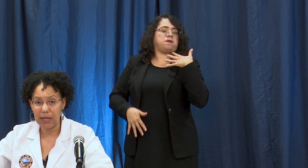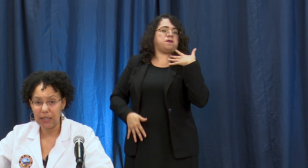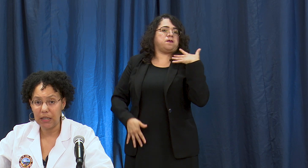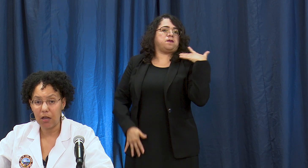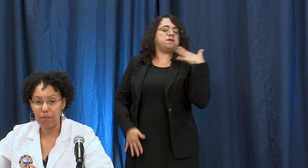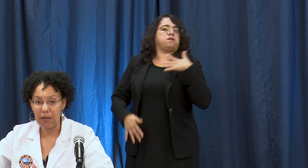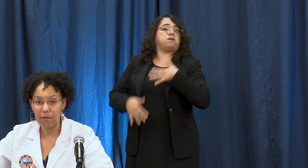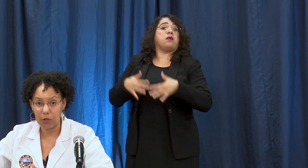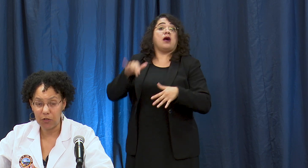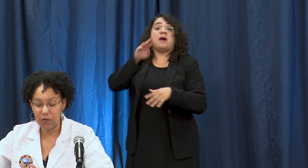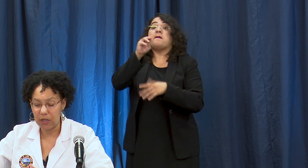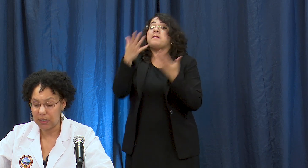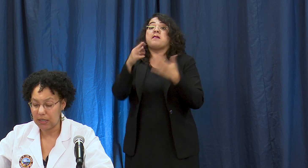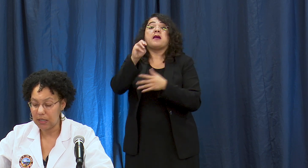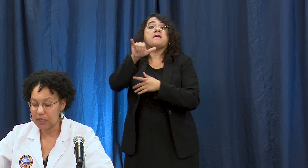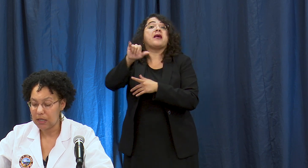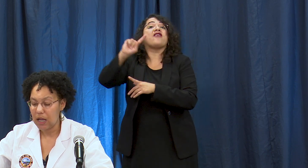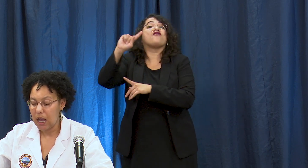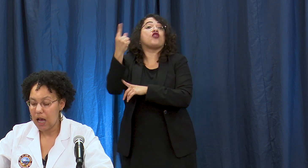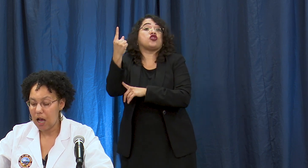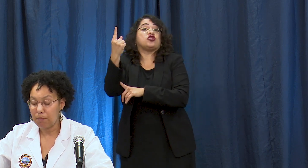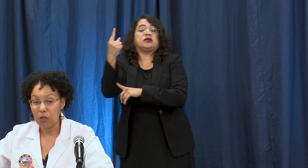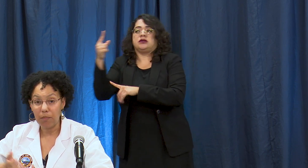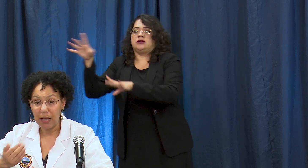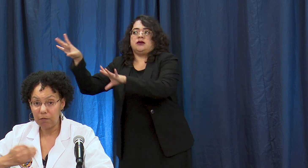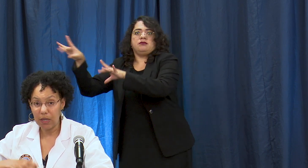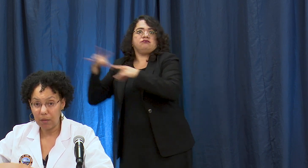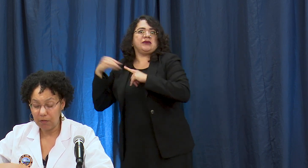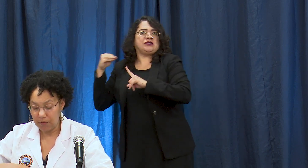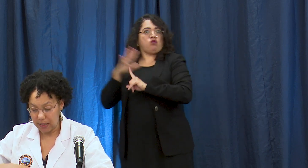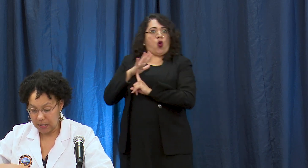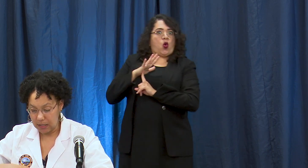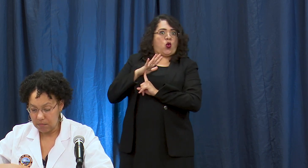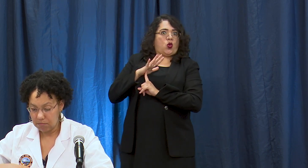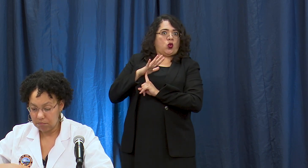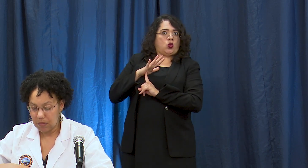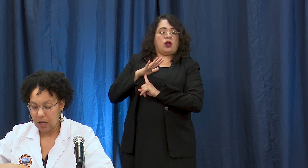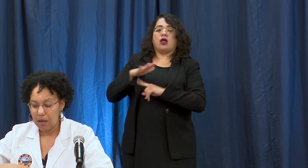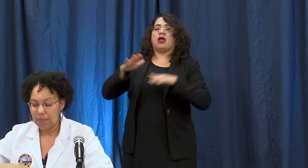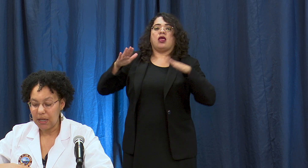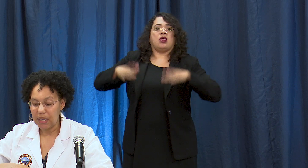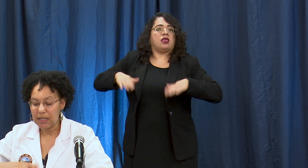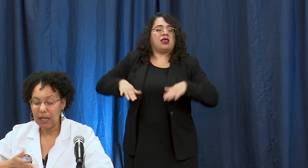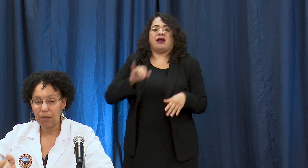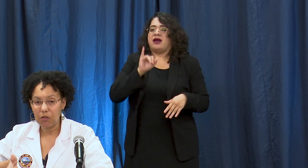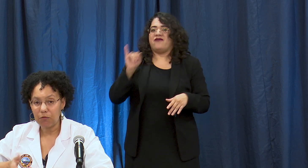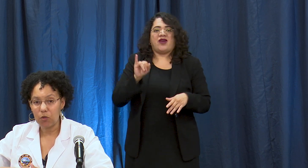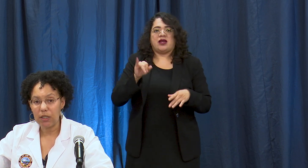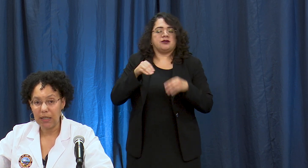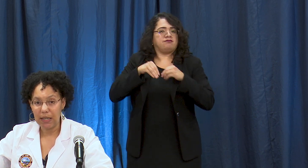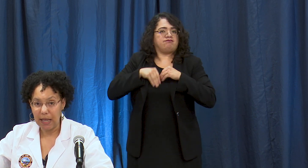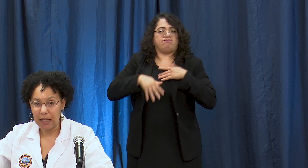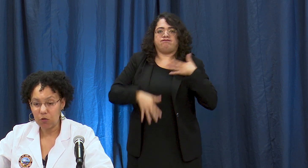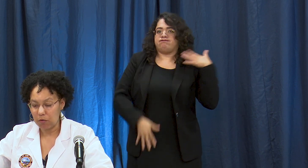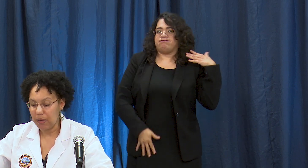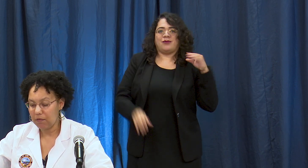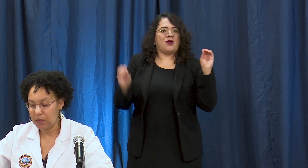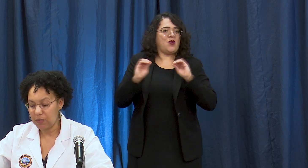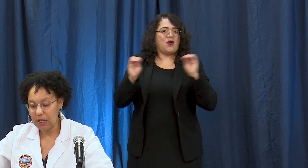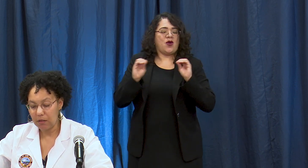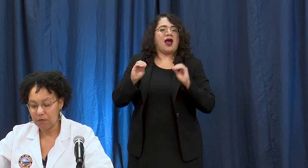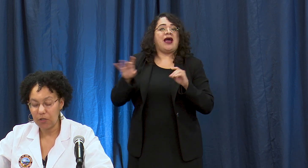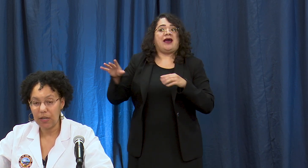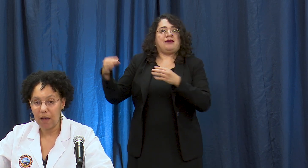with COVID-19 on May 1st, for instance. You may have become infected, but it can take up to 14 days or